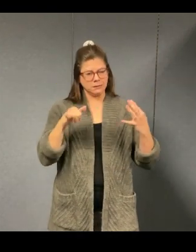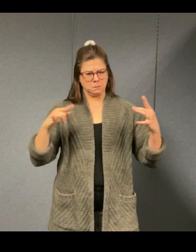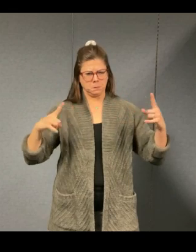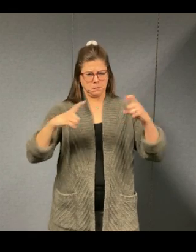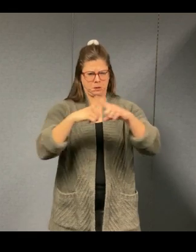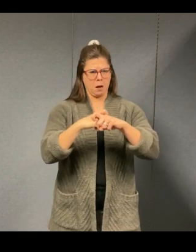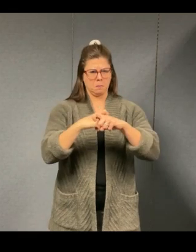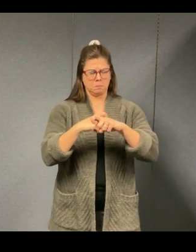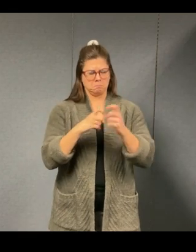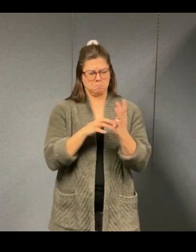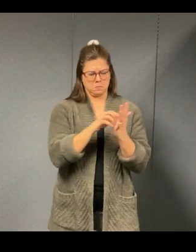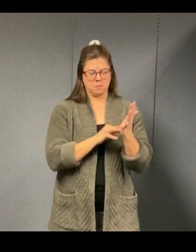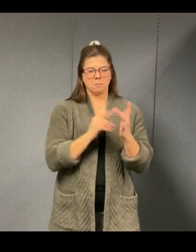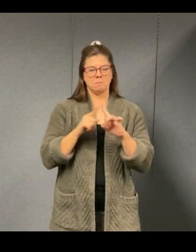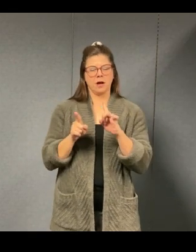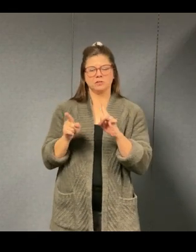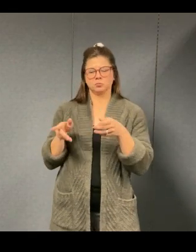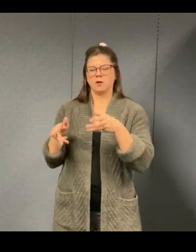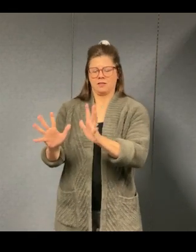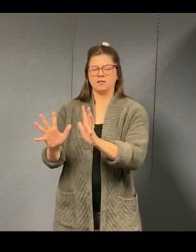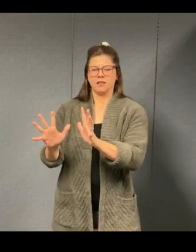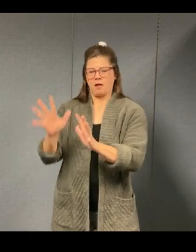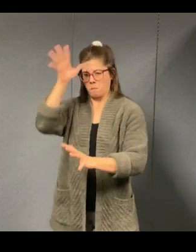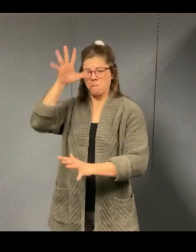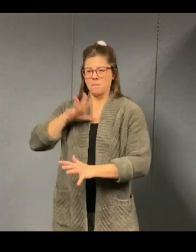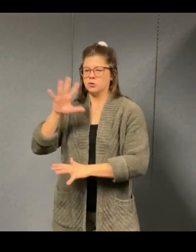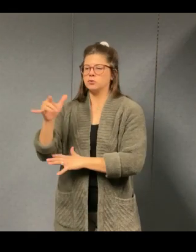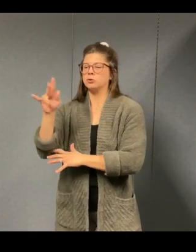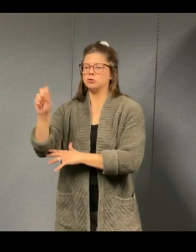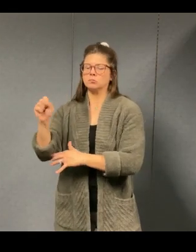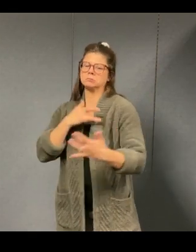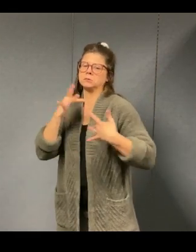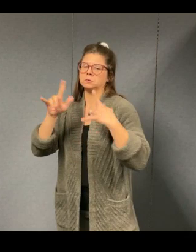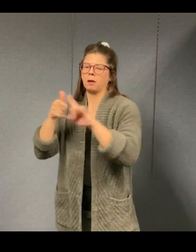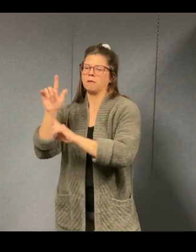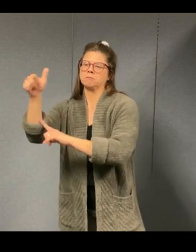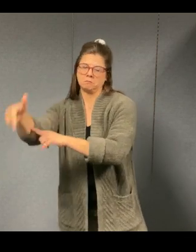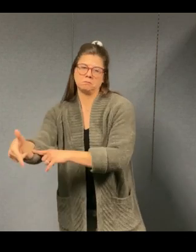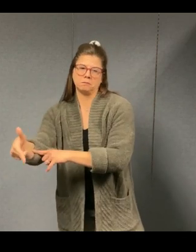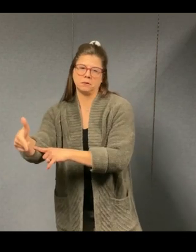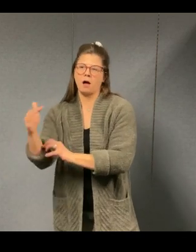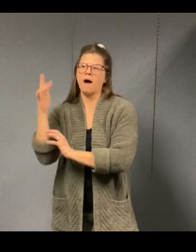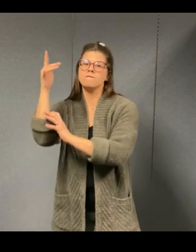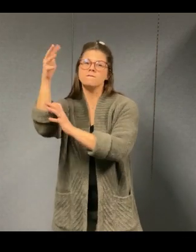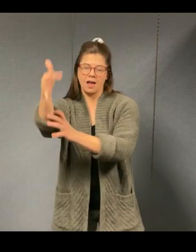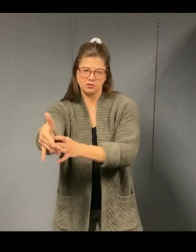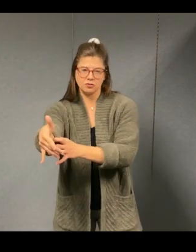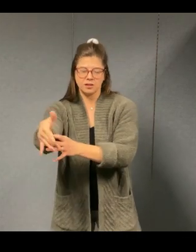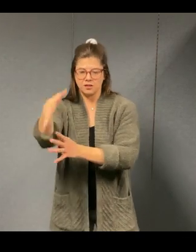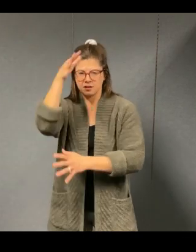but we'll let Mr. Jones worry about that later. Eventually, Mr. Jones will